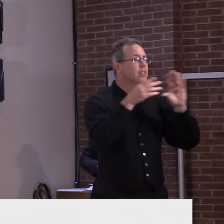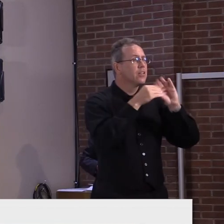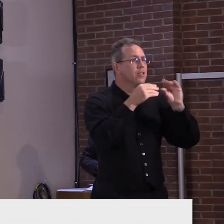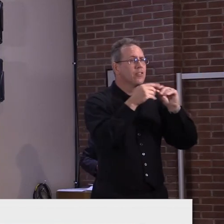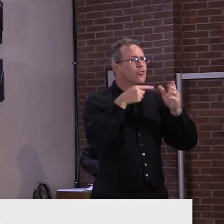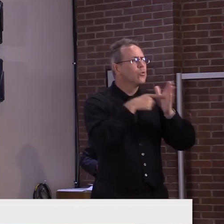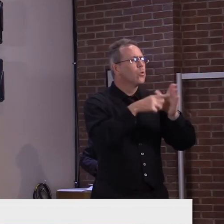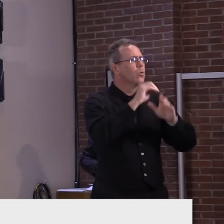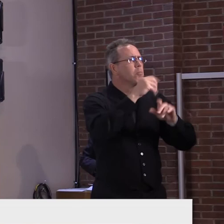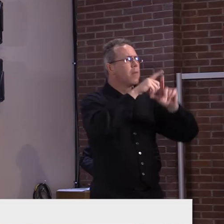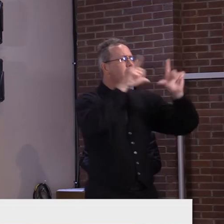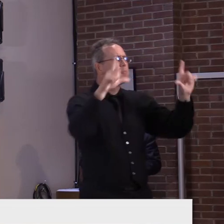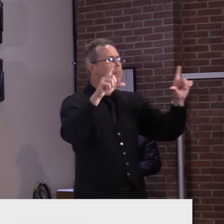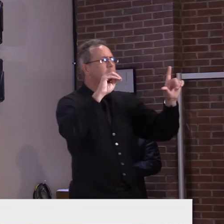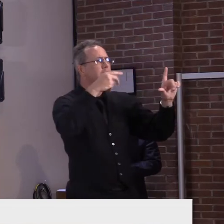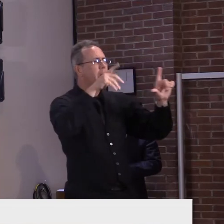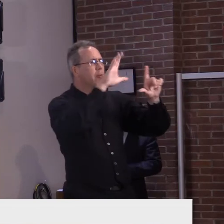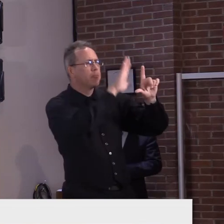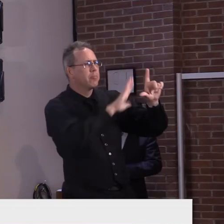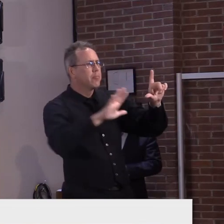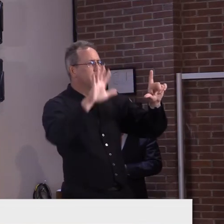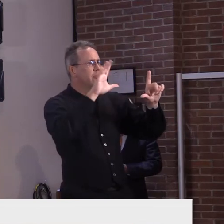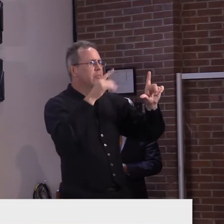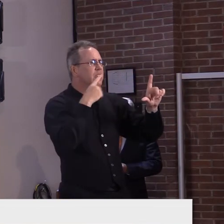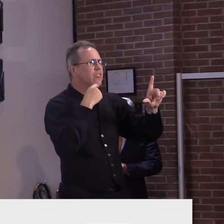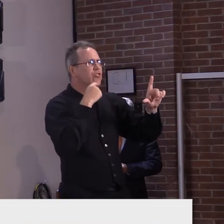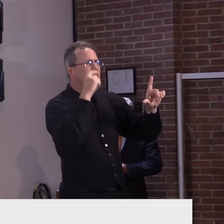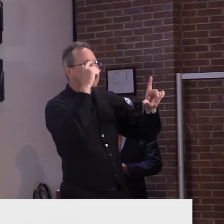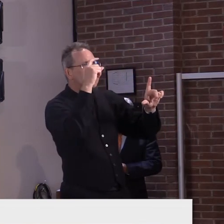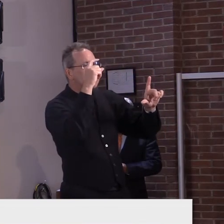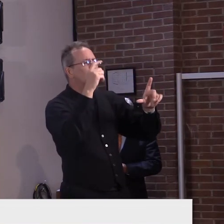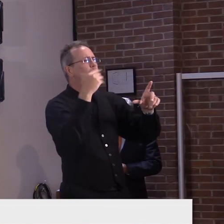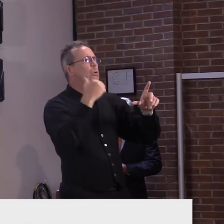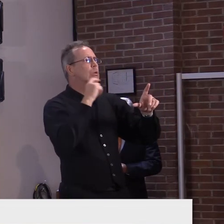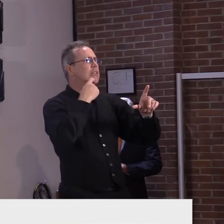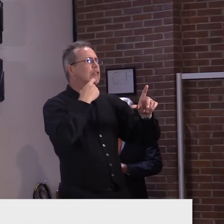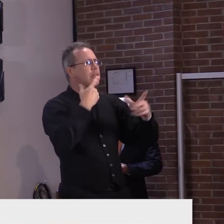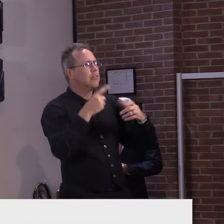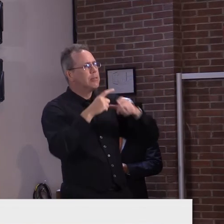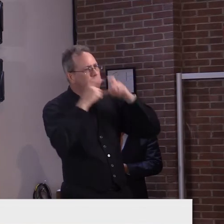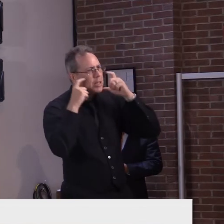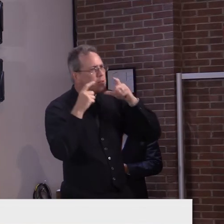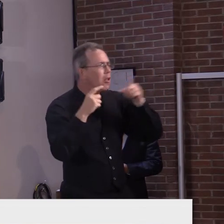where the masking becomes as essential. As you get down to